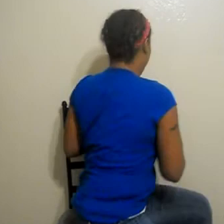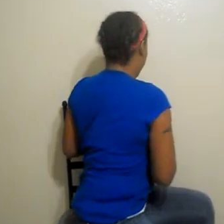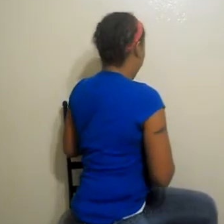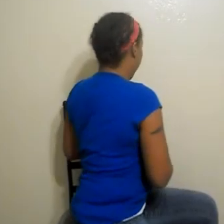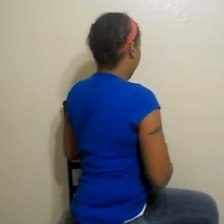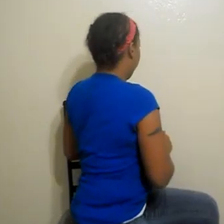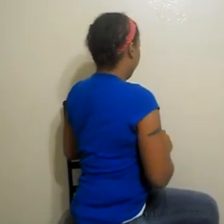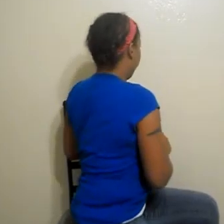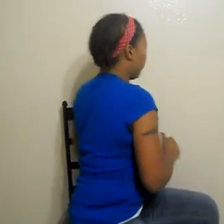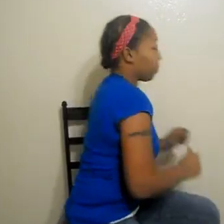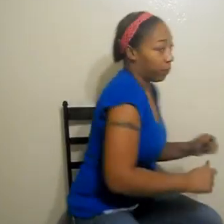back